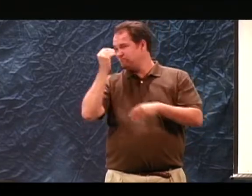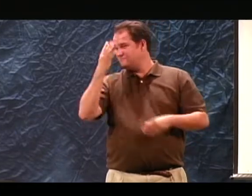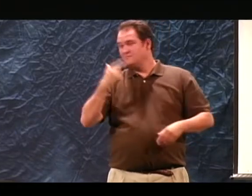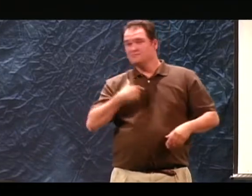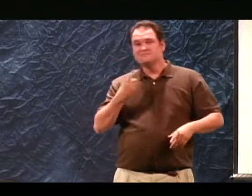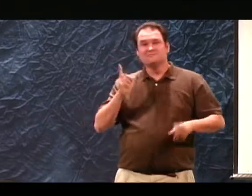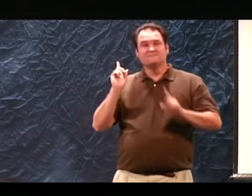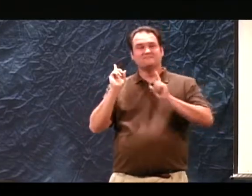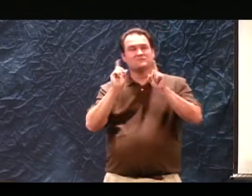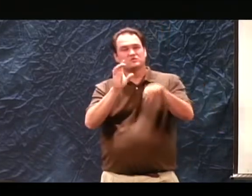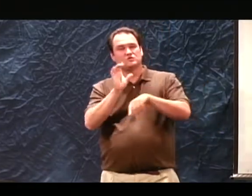together